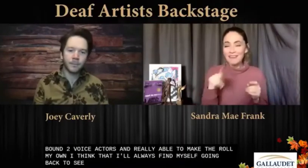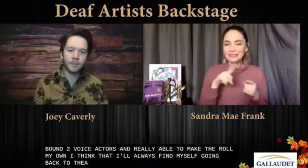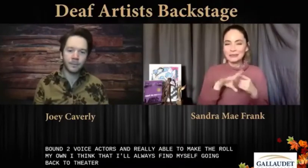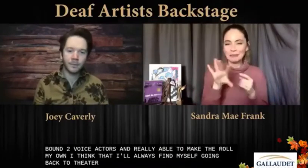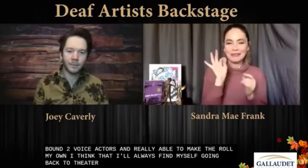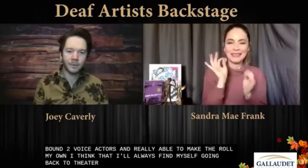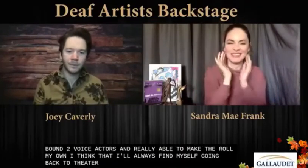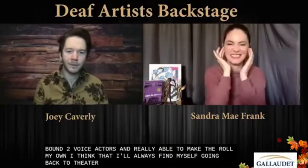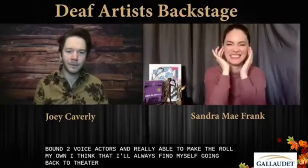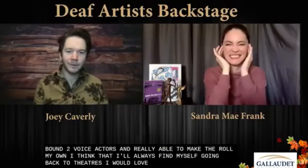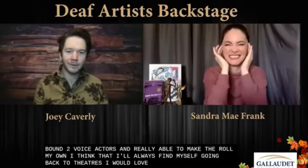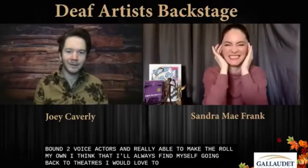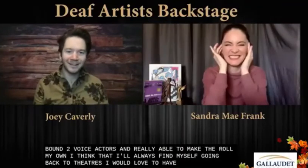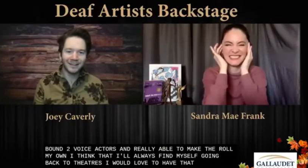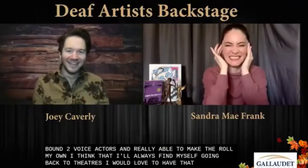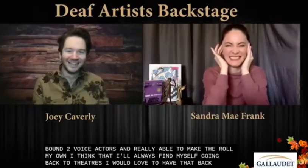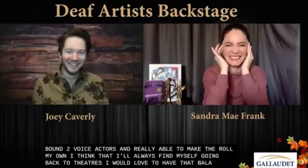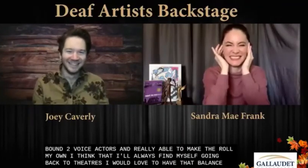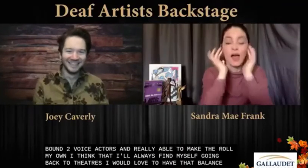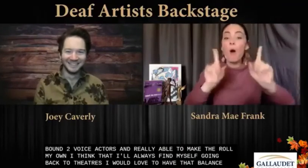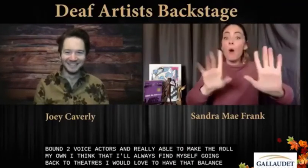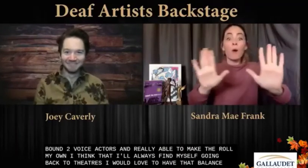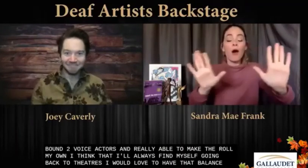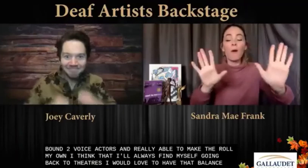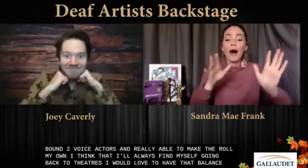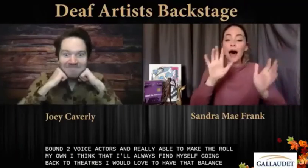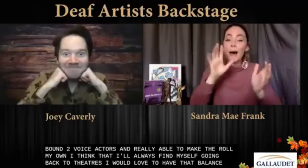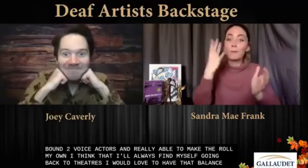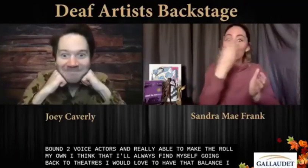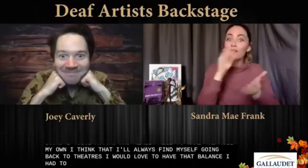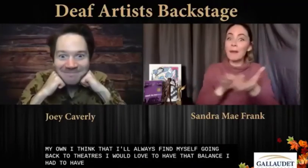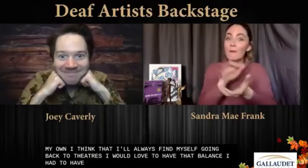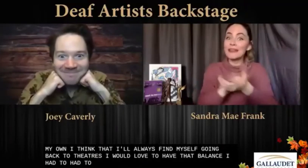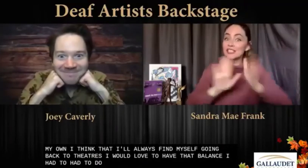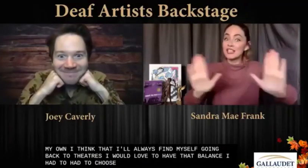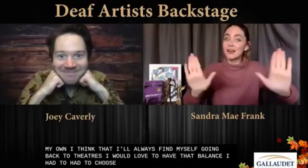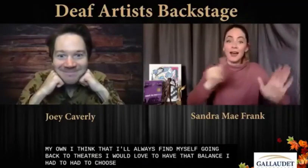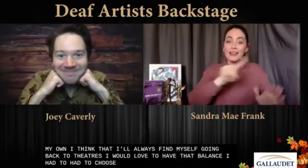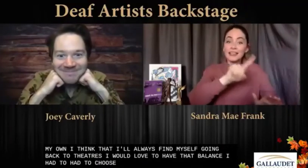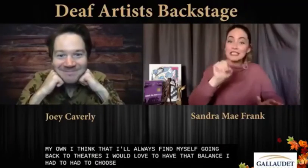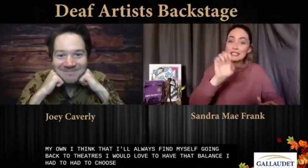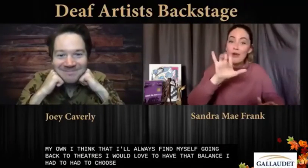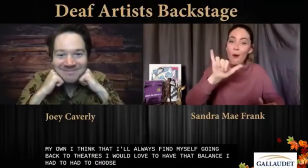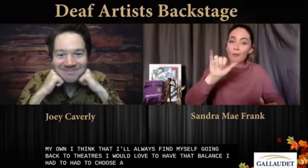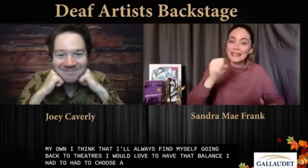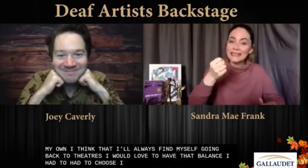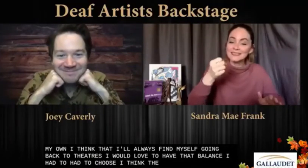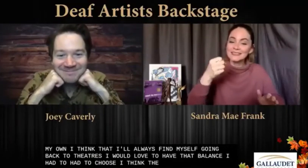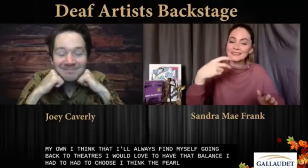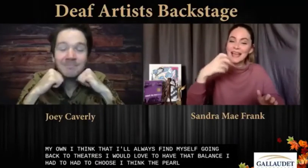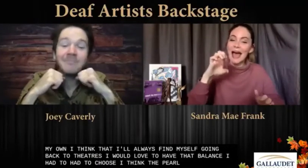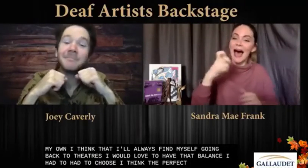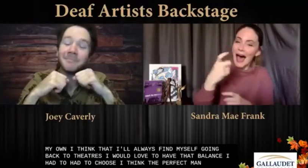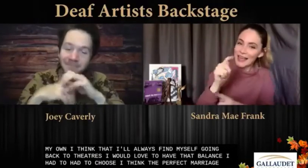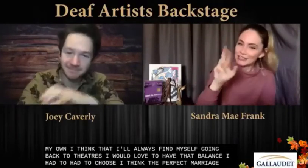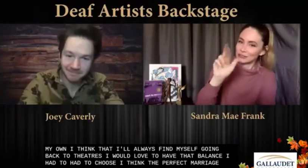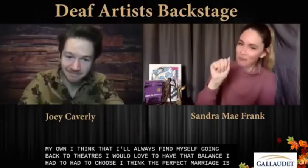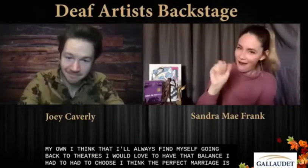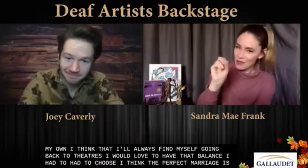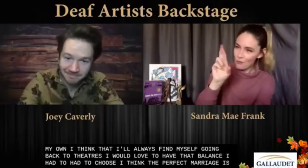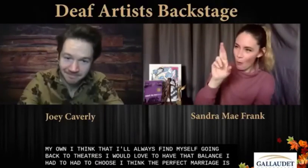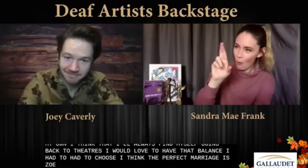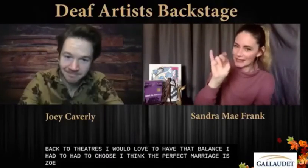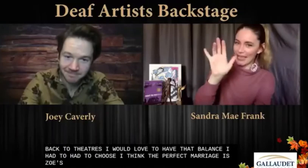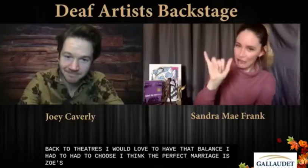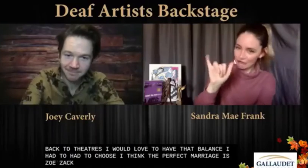theater i would love to have that balance if i had to had to choose i think the perfect marriage is